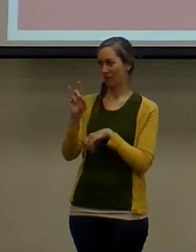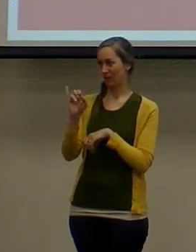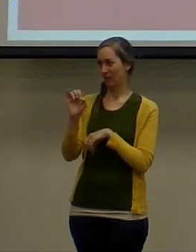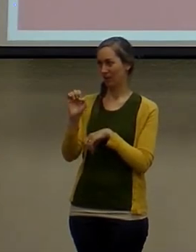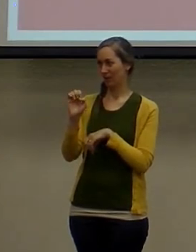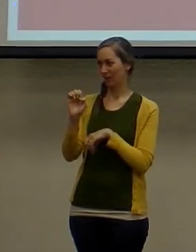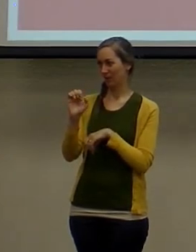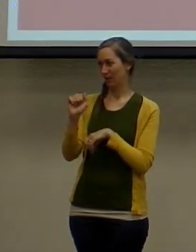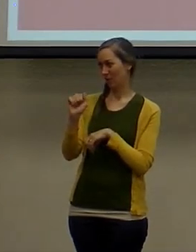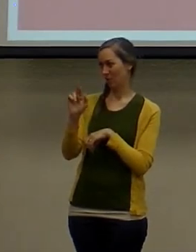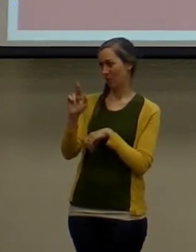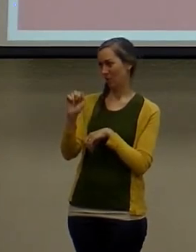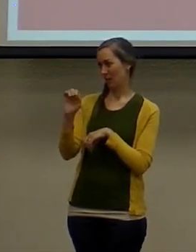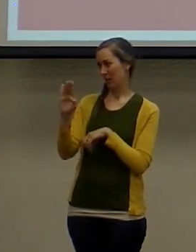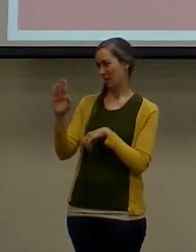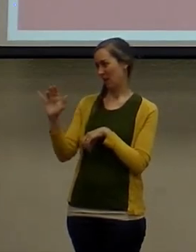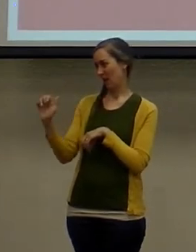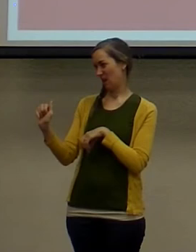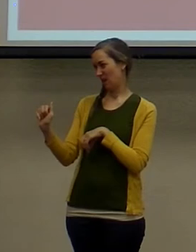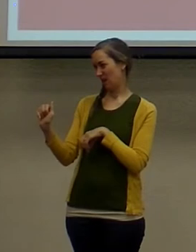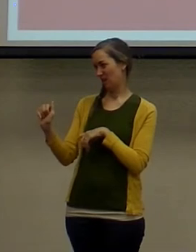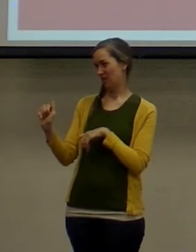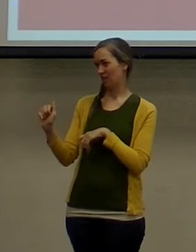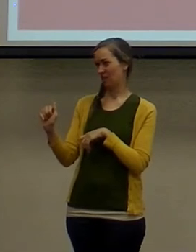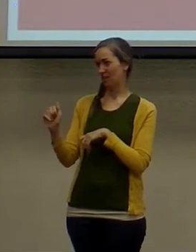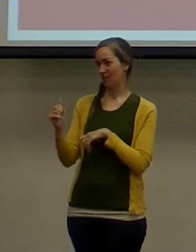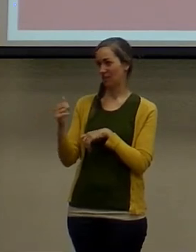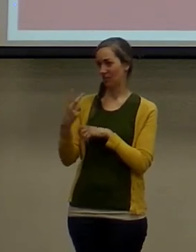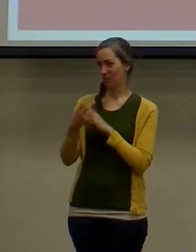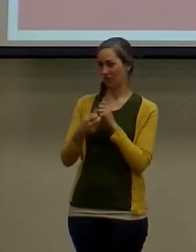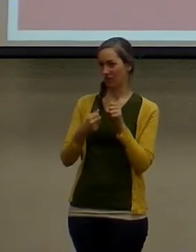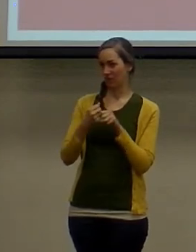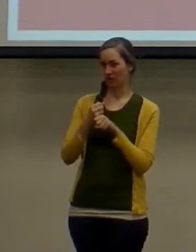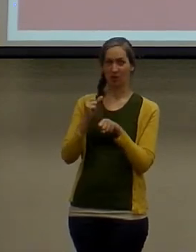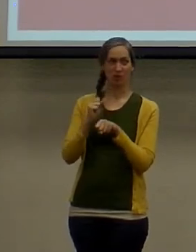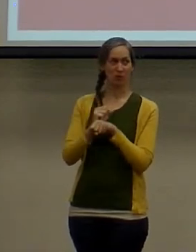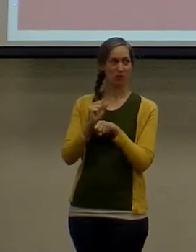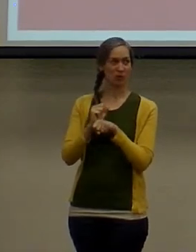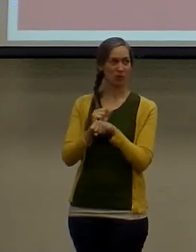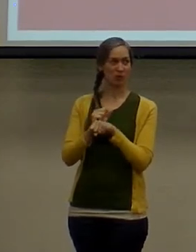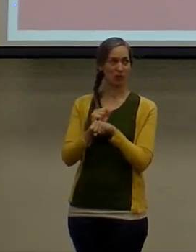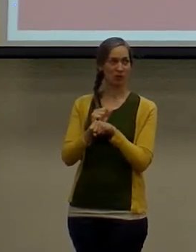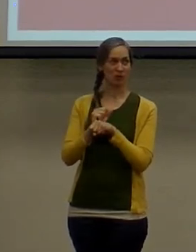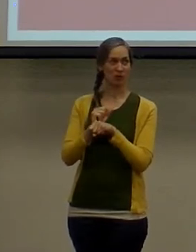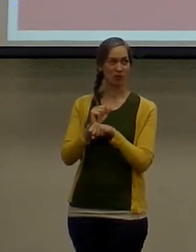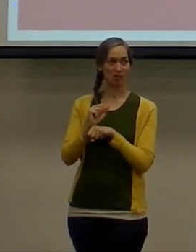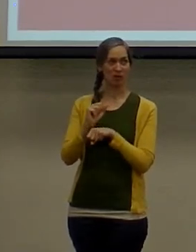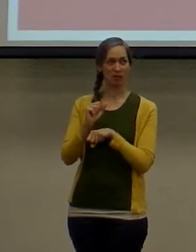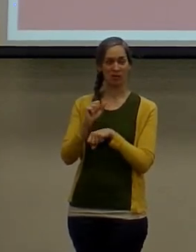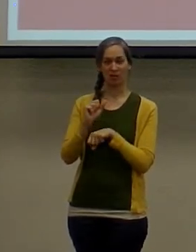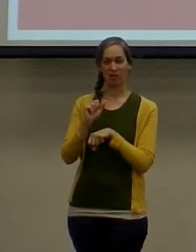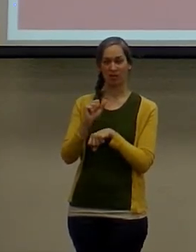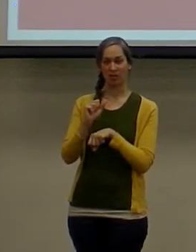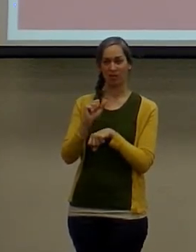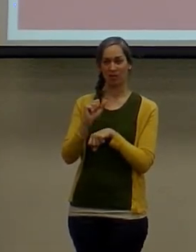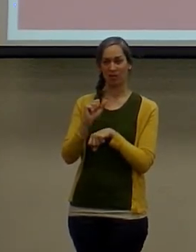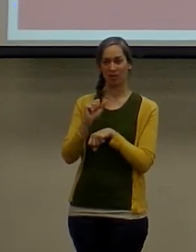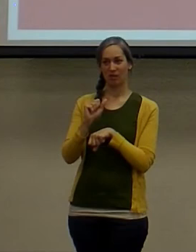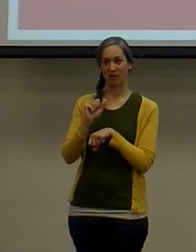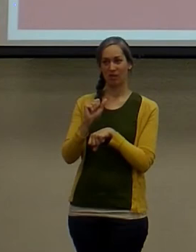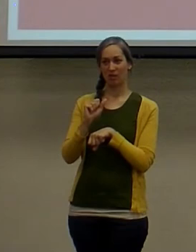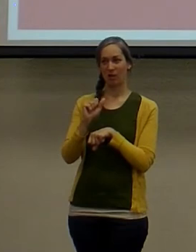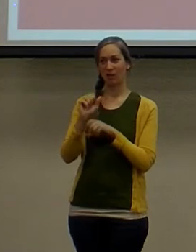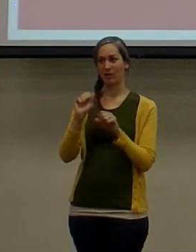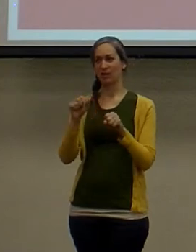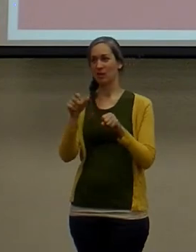wife. Anyway, well, 2 years we learned to love it. She's with me this morning. Panjai and Pueon, can you